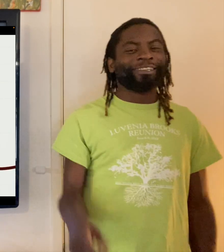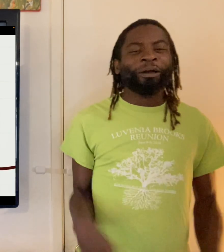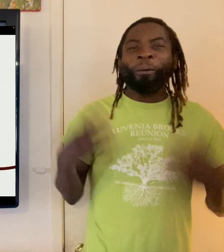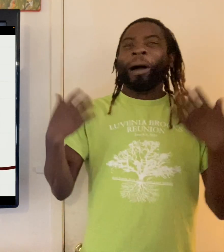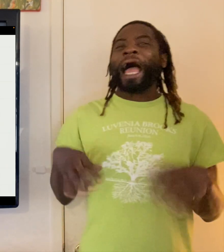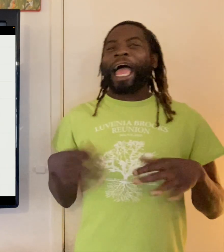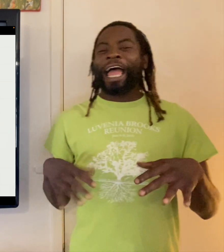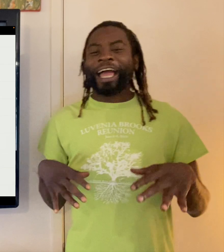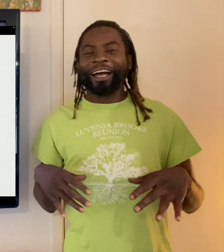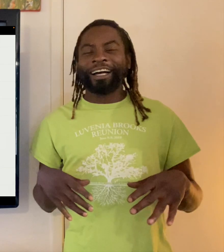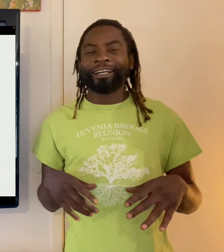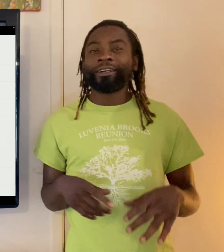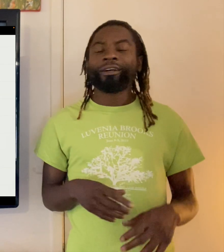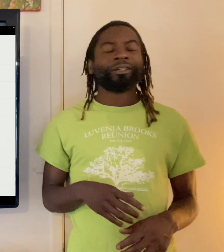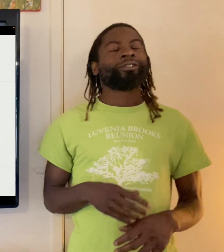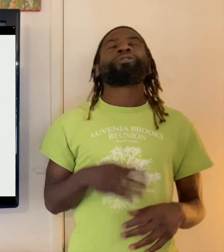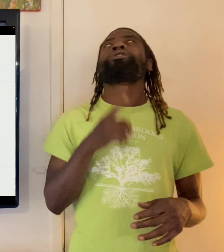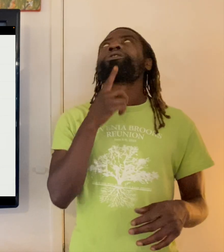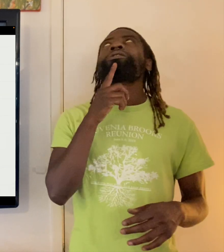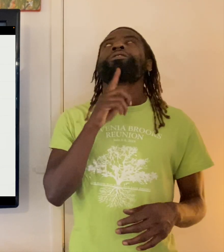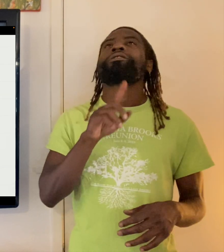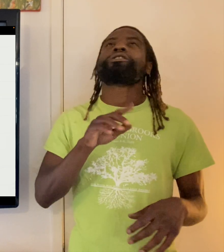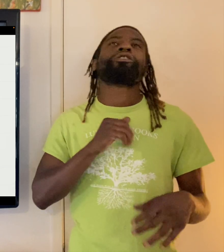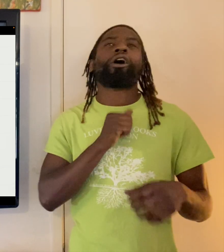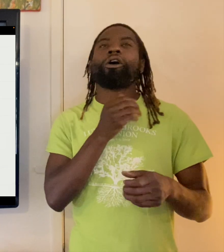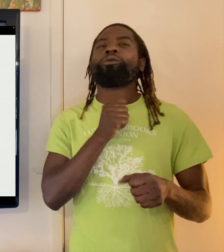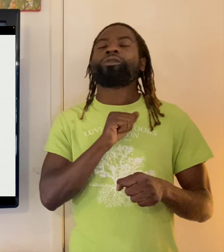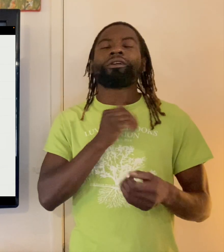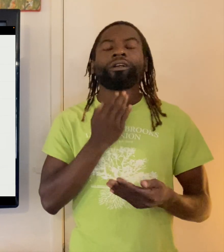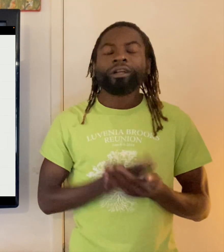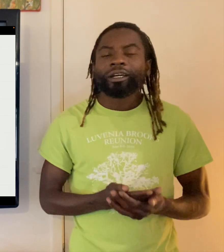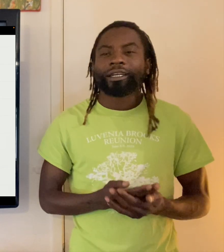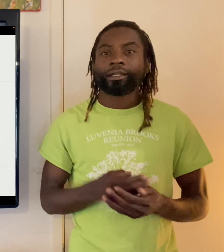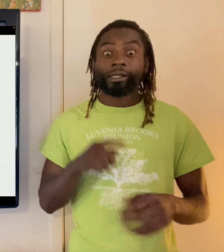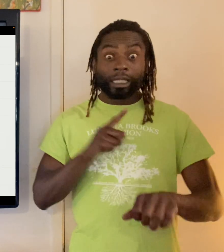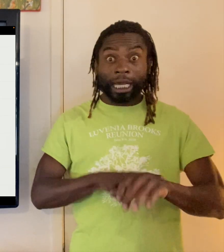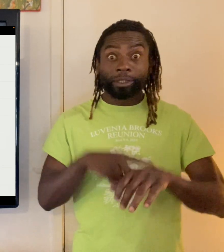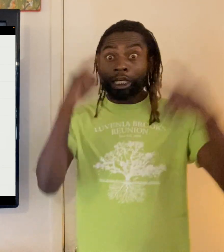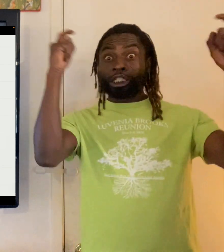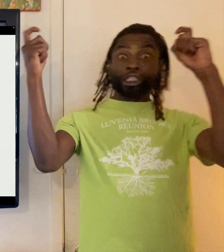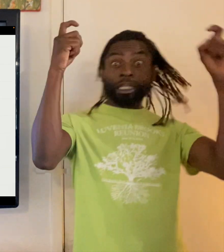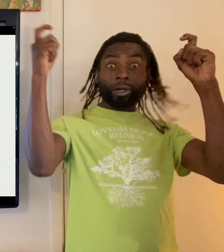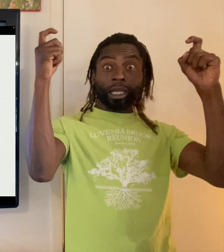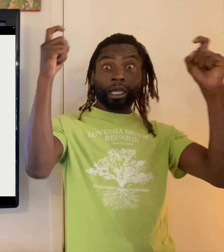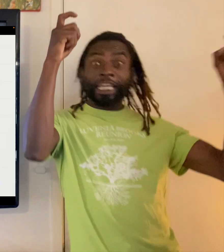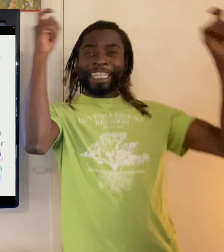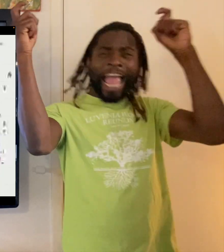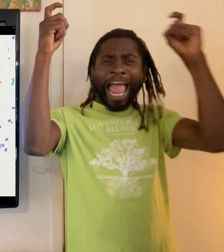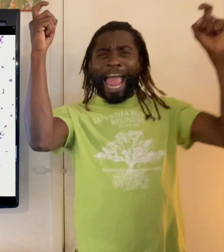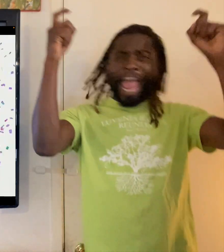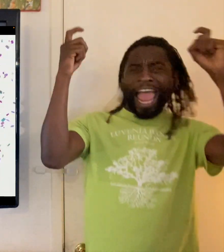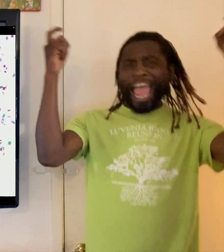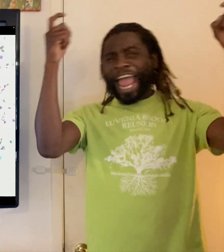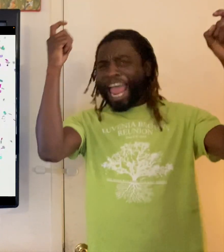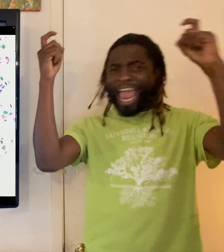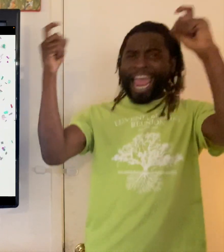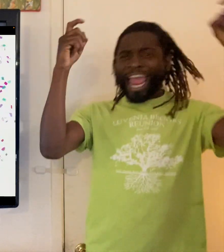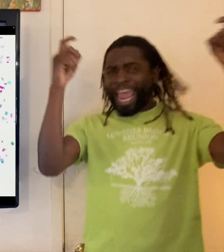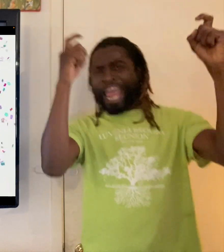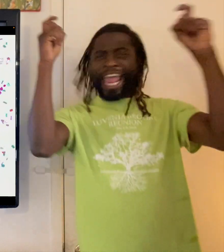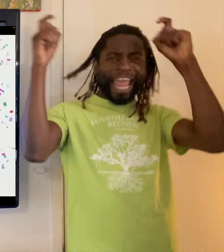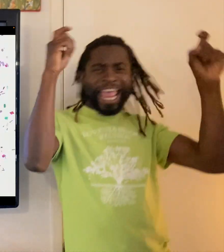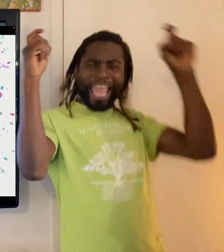10. Wow! You did such a good job. I think it may be time to celebrate. Yay!